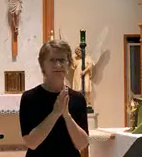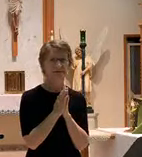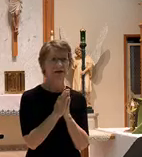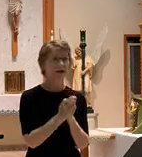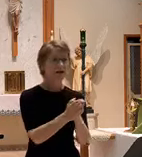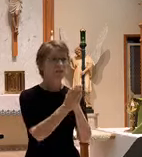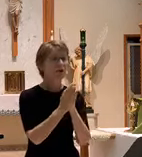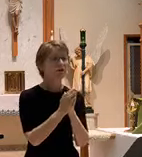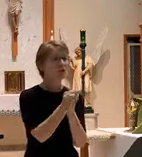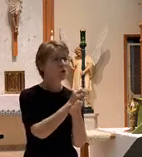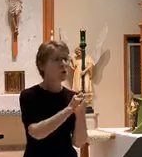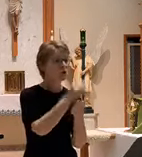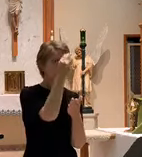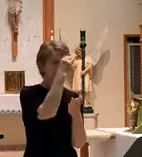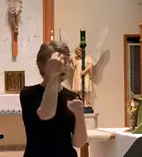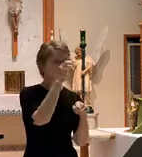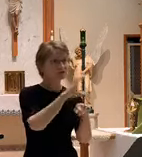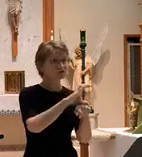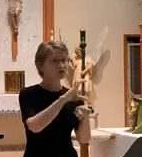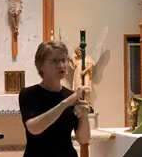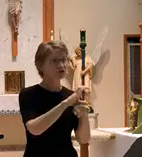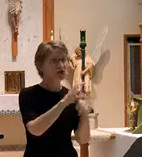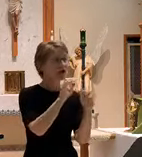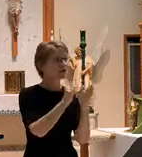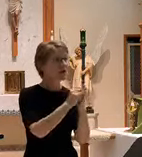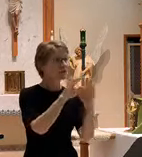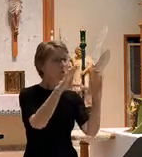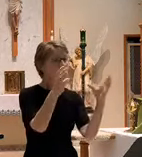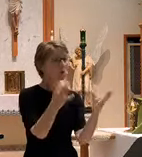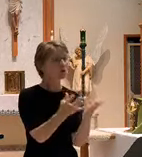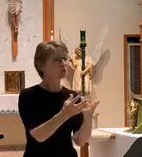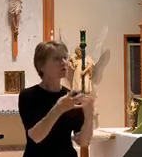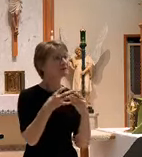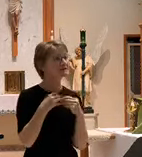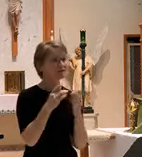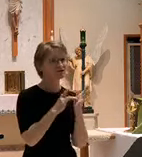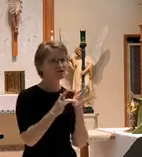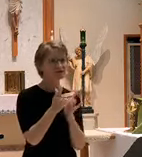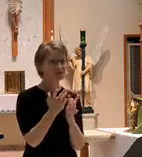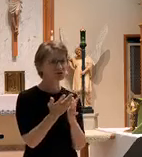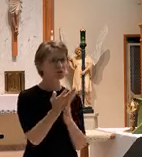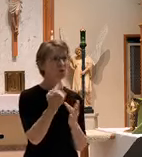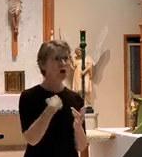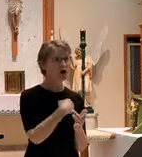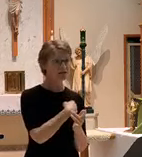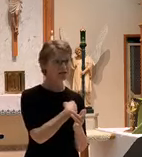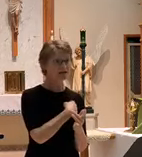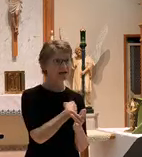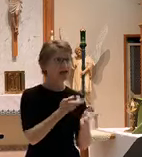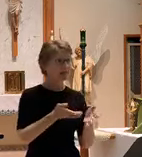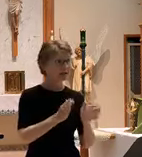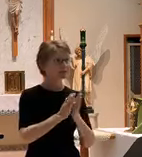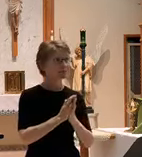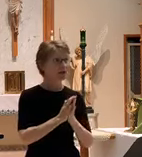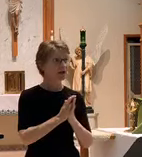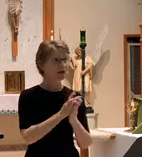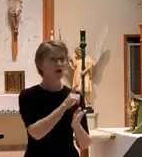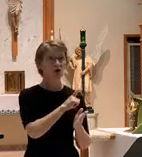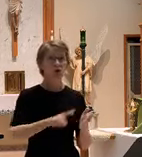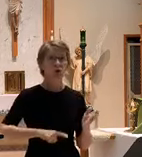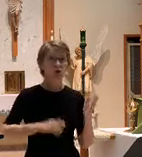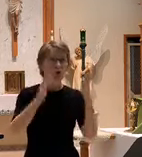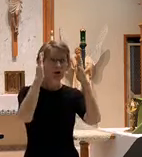For the Holy Catholic Church, that the world may receive Jesus through us, let us pray to the Lord.